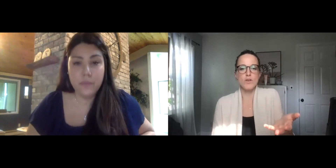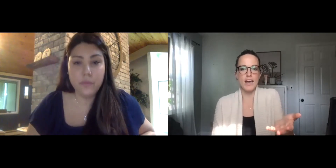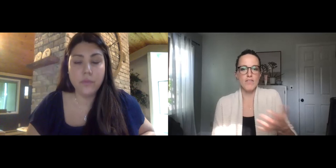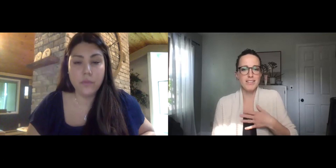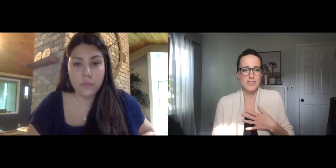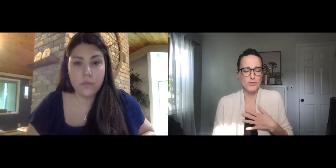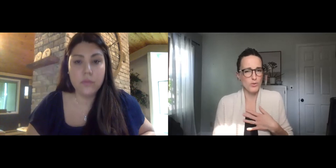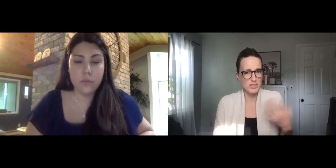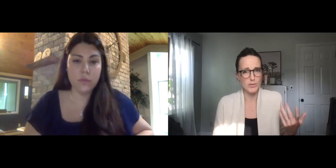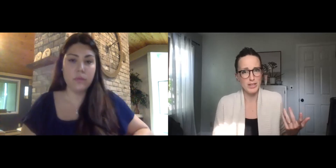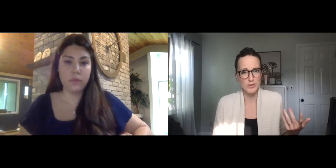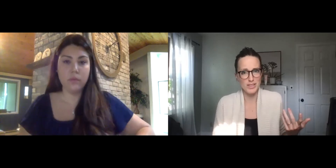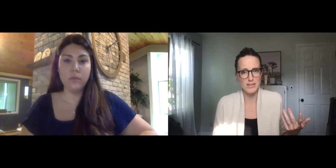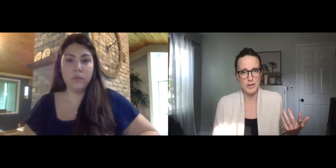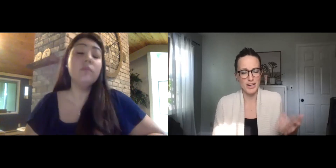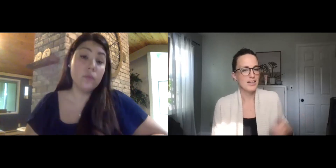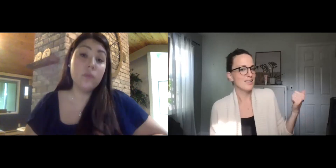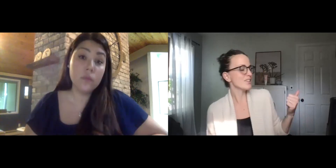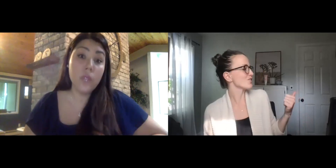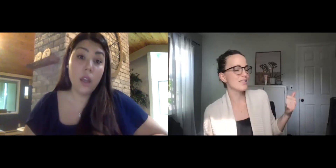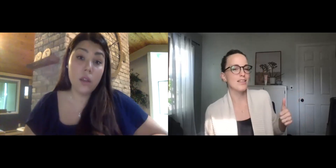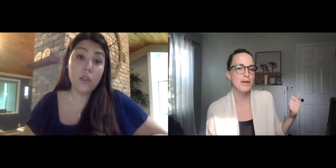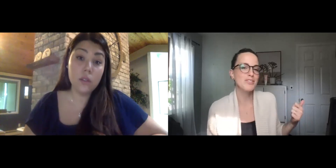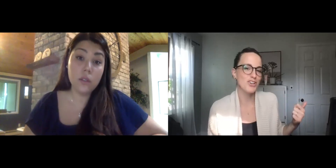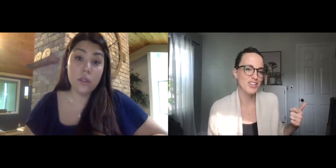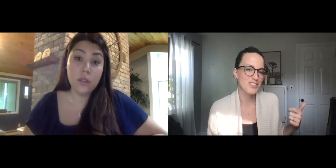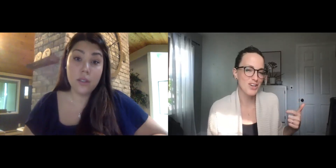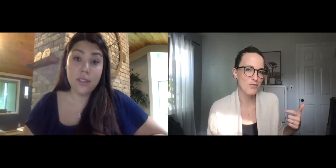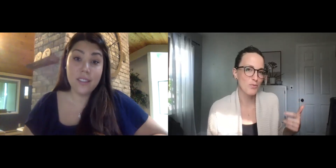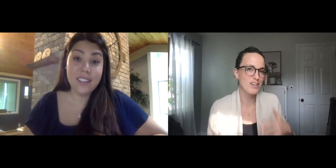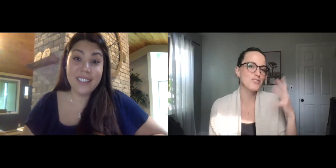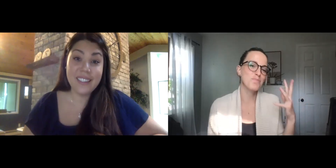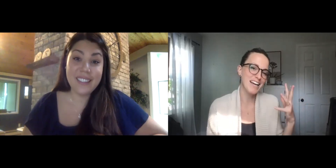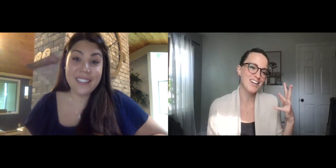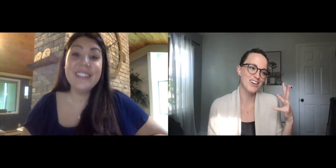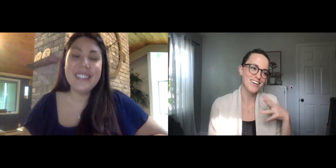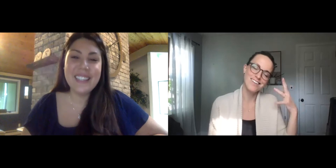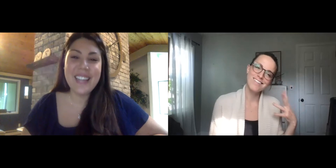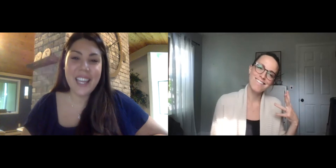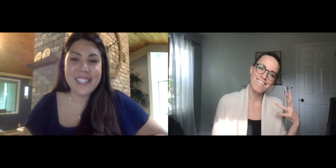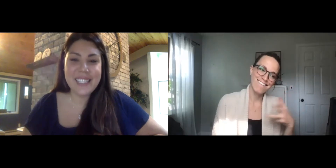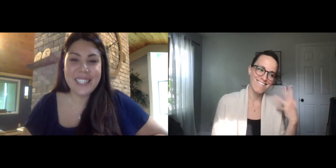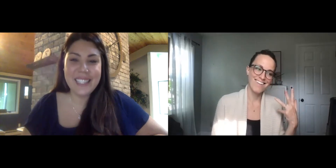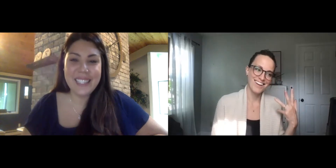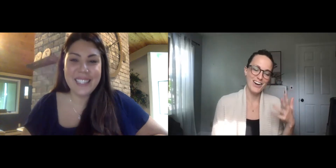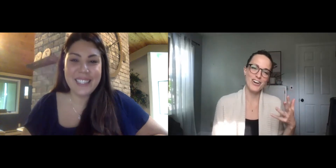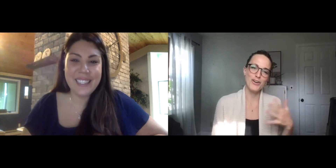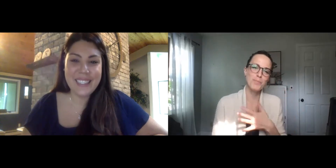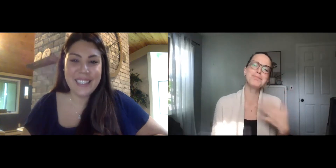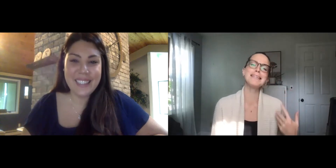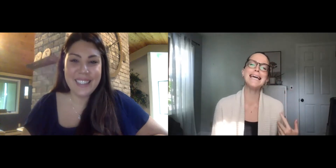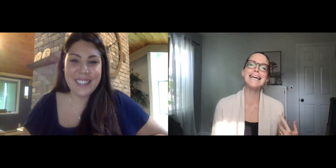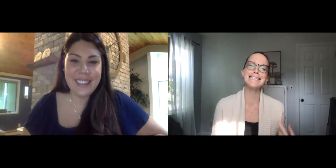that you gave, those are the words that we use, and that's about it. They just, the babysitter and Aaliyah just got home from a walk. So you might hear, nice. I already